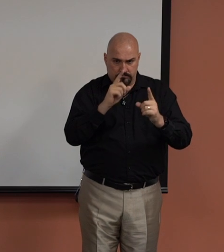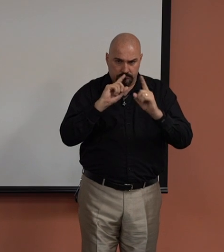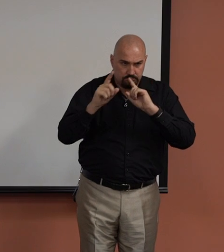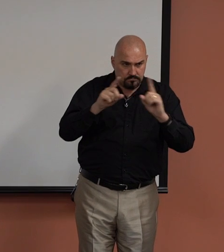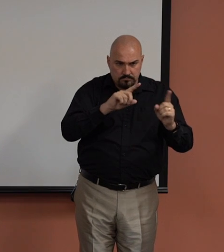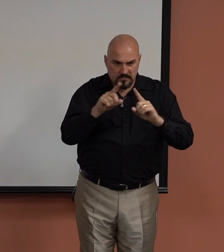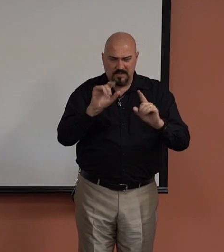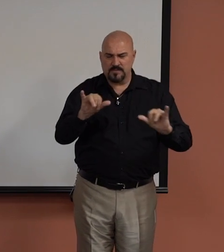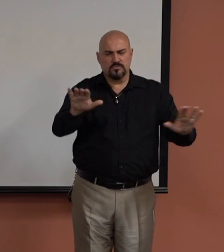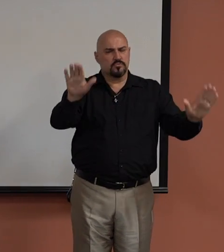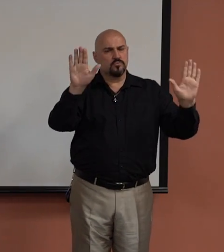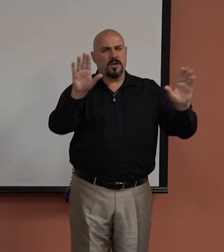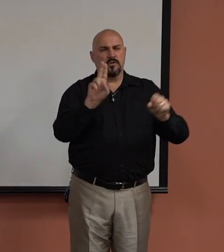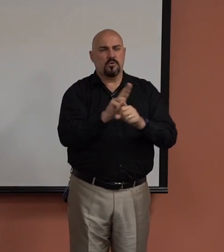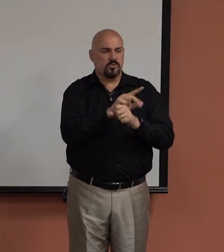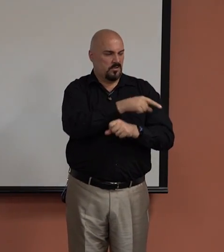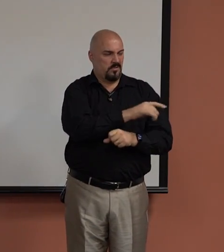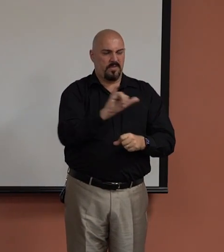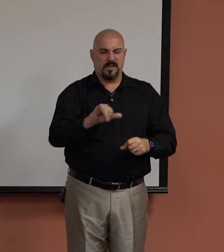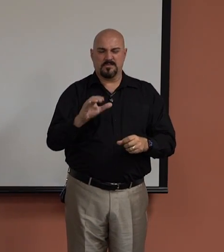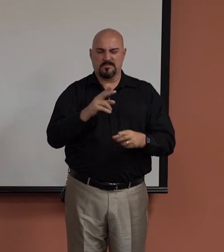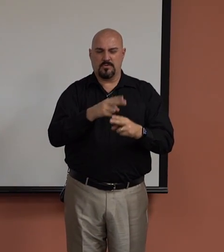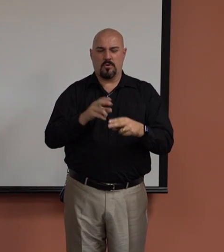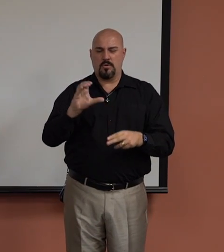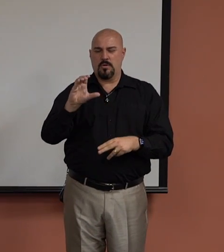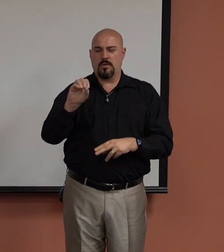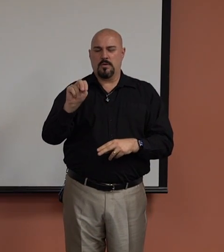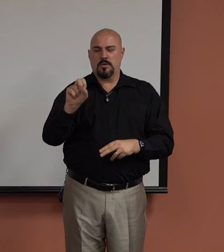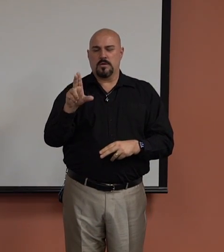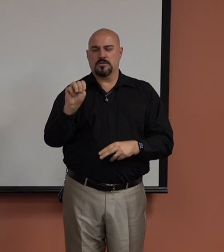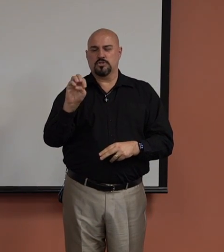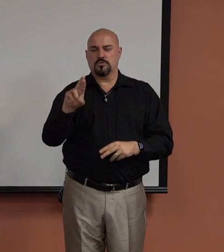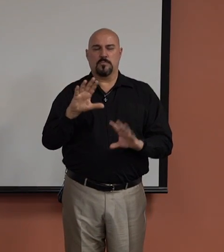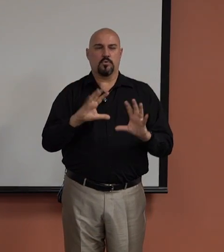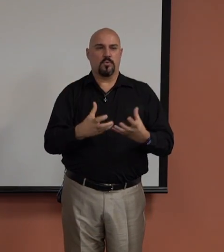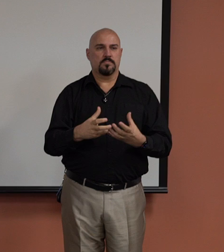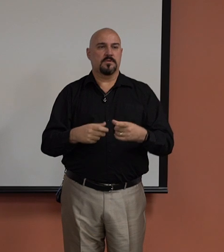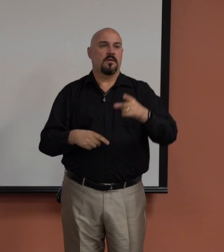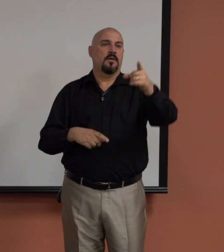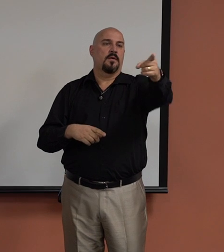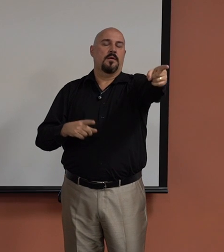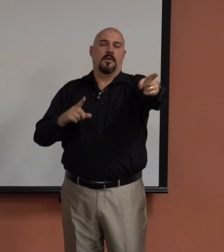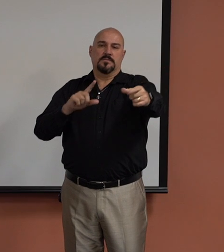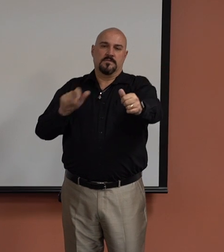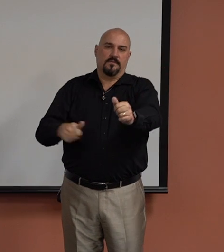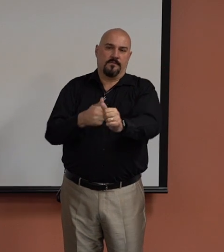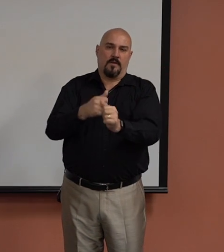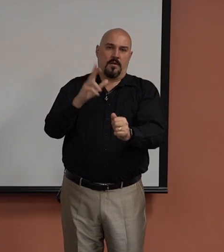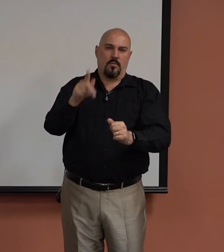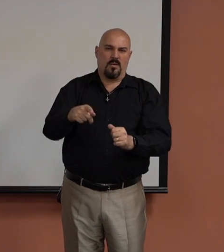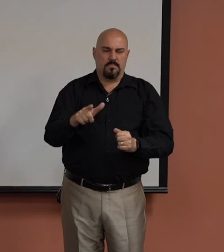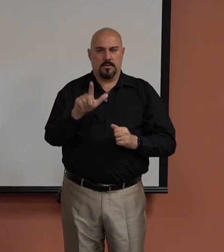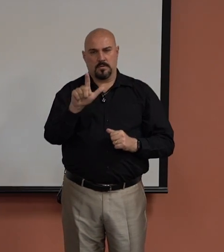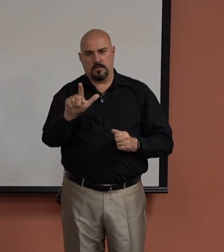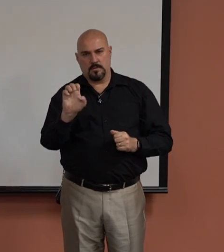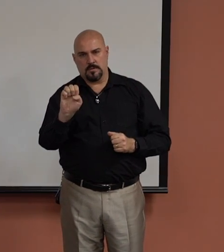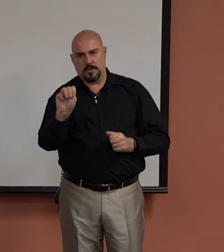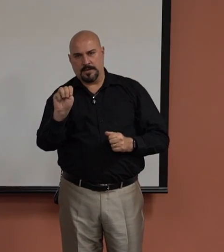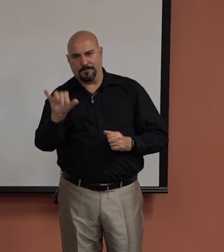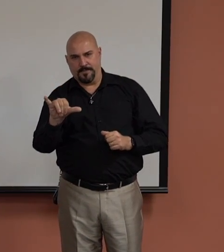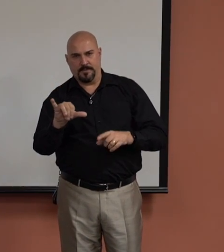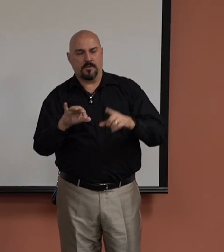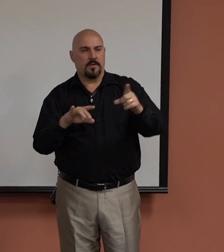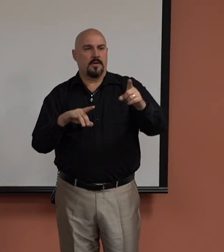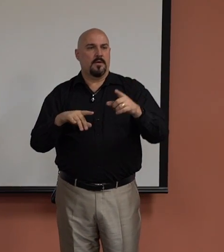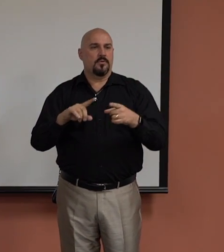the consumer groups. Just a follow-up concern, Paul. I mean, that's great, I guess, you know, however, this is just